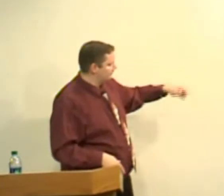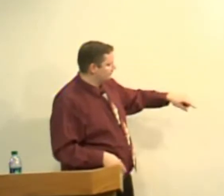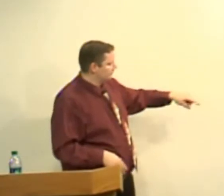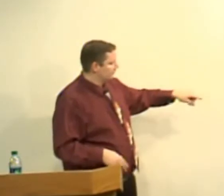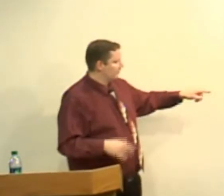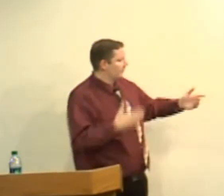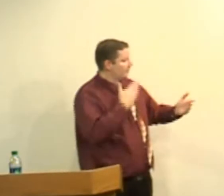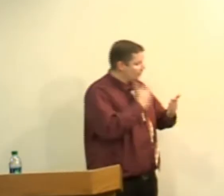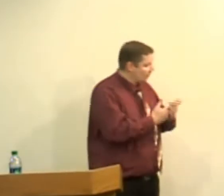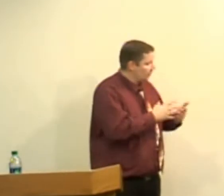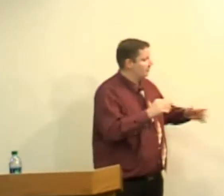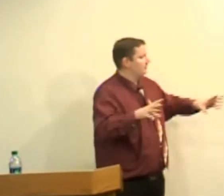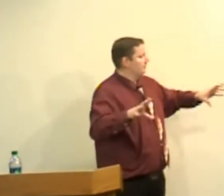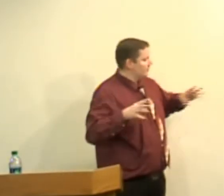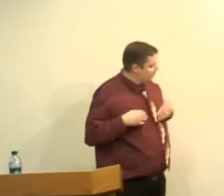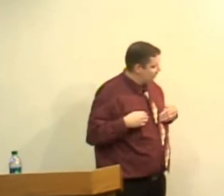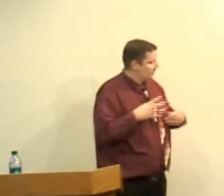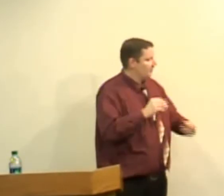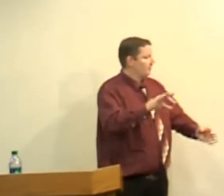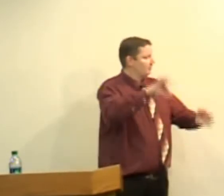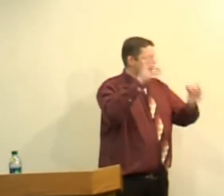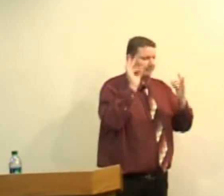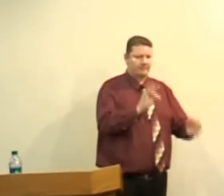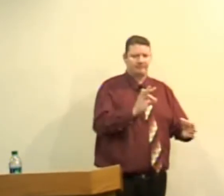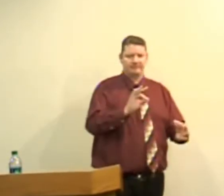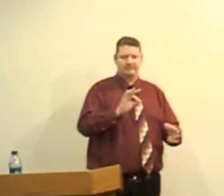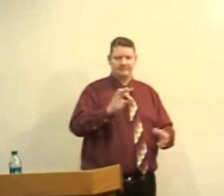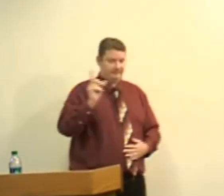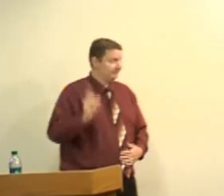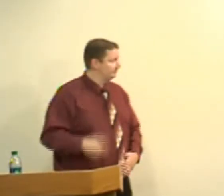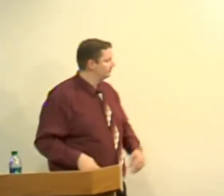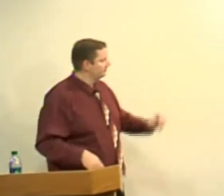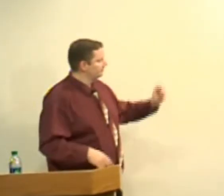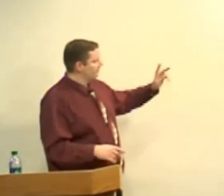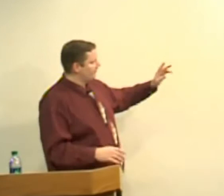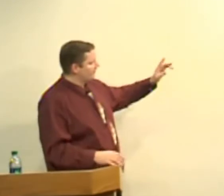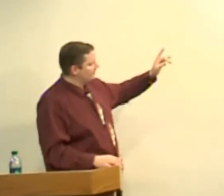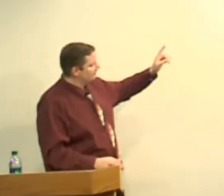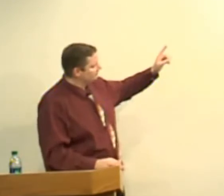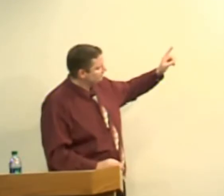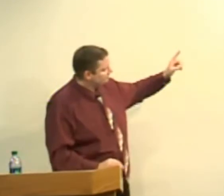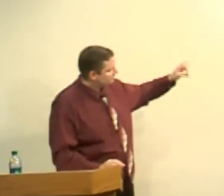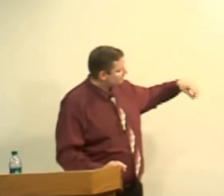ways of the world, that which is good and acceptable and perfect.